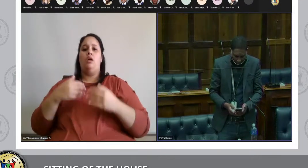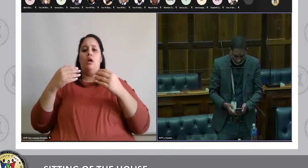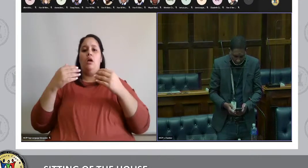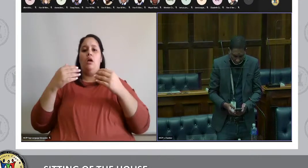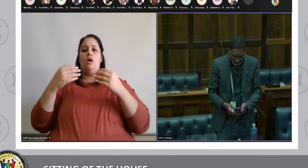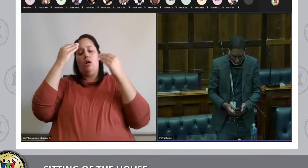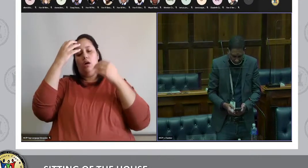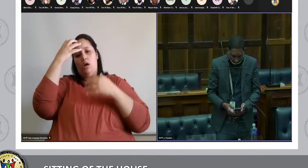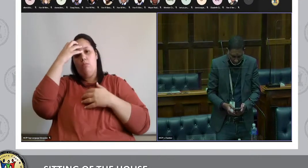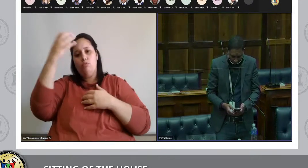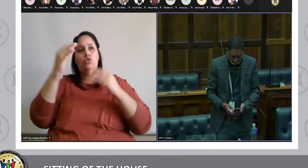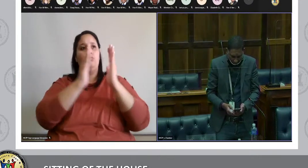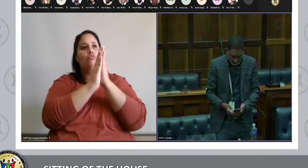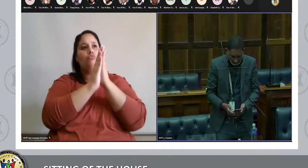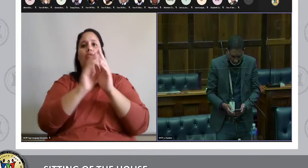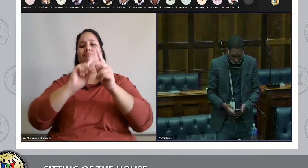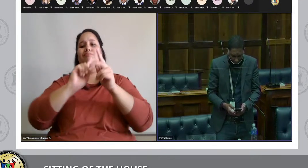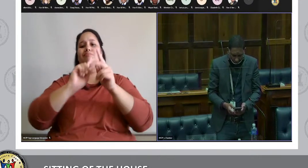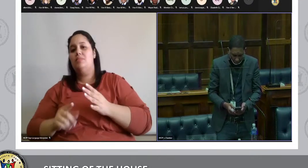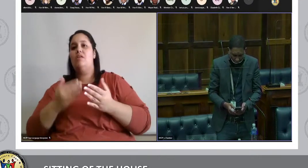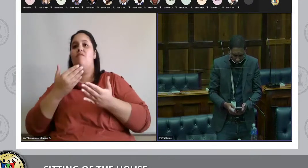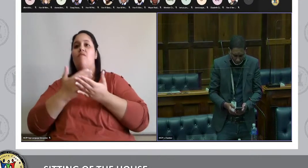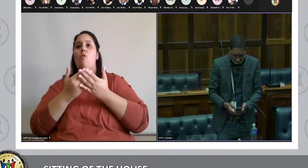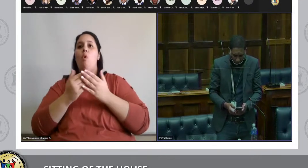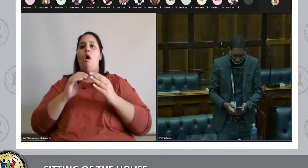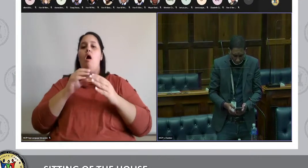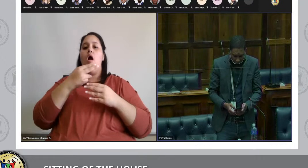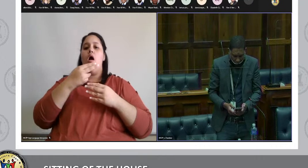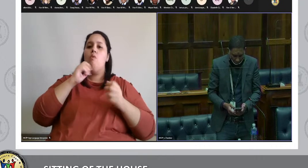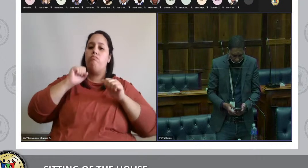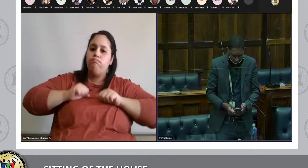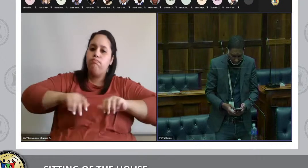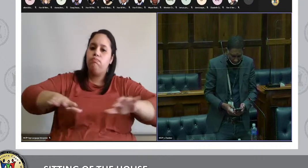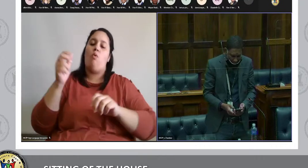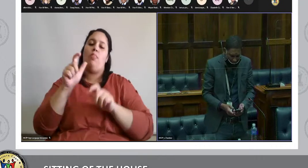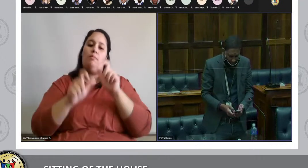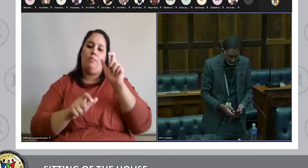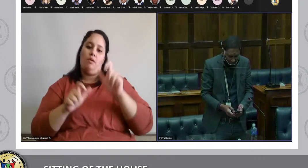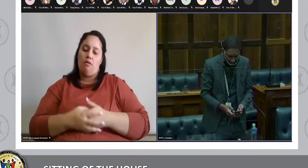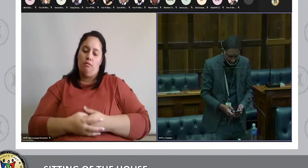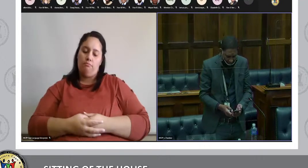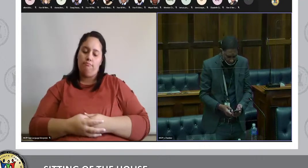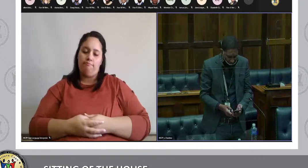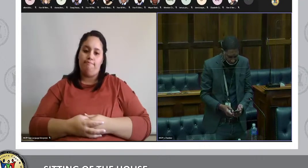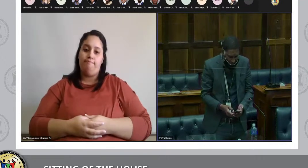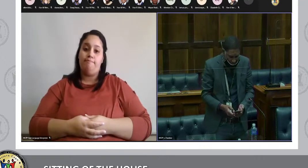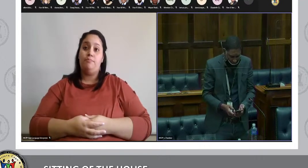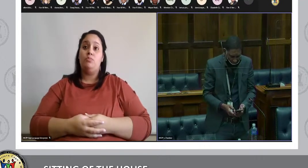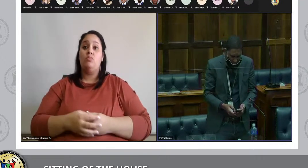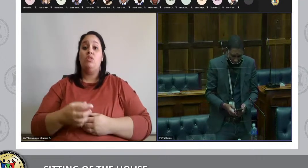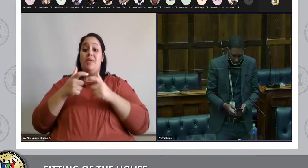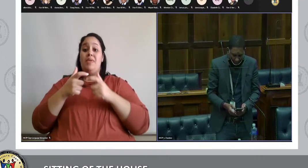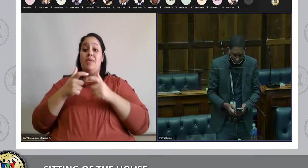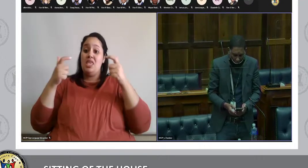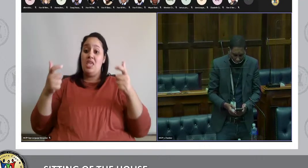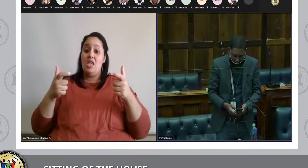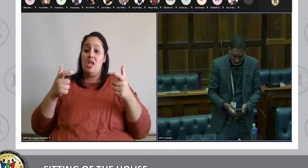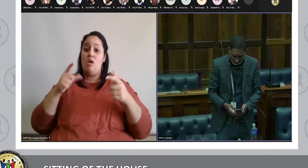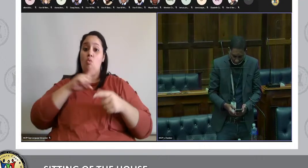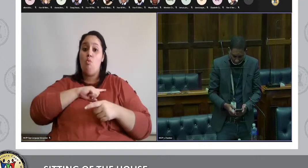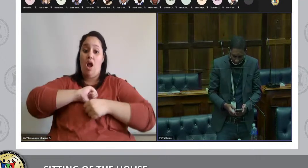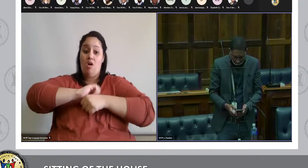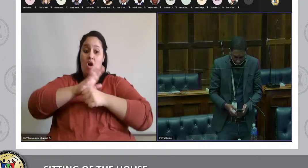are within the reach of our people. One of the most probable causes of spreading the virus is gatherings fueled by